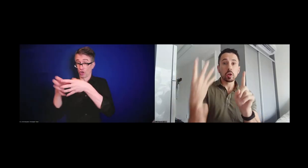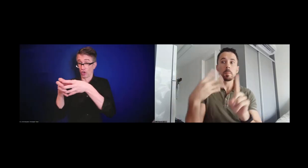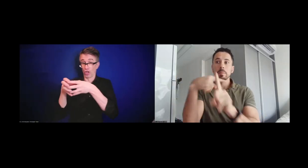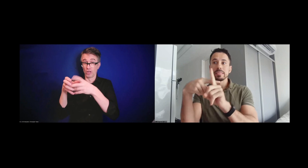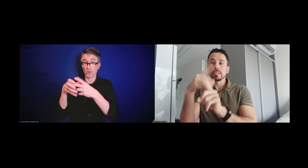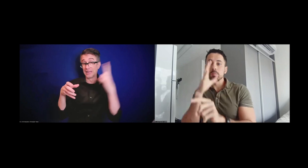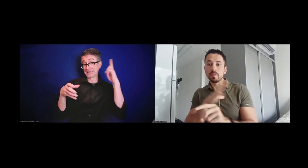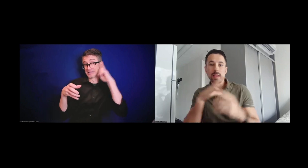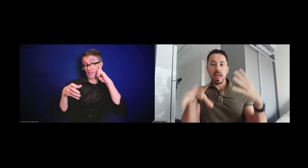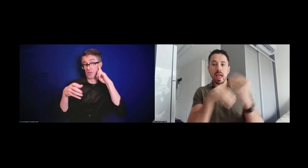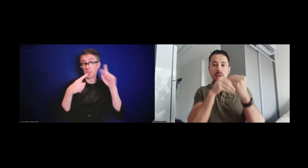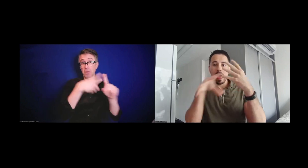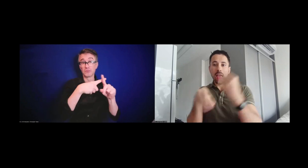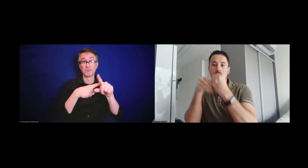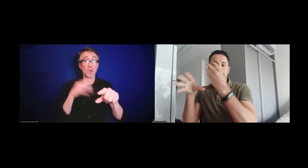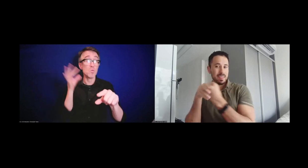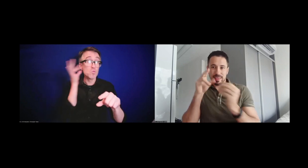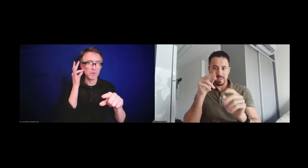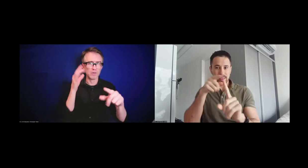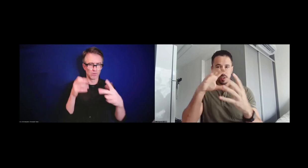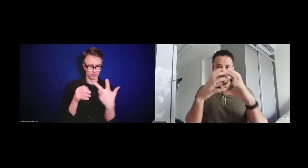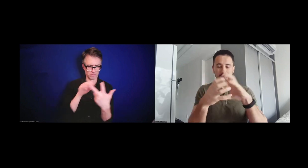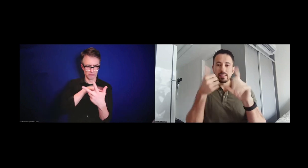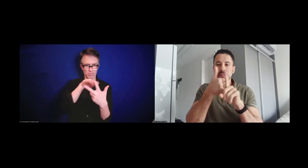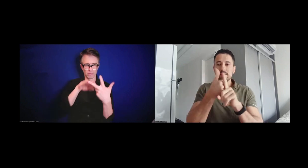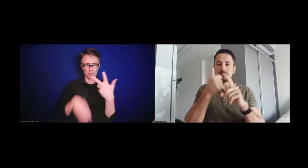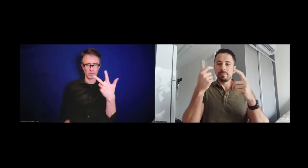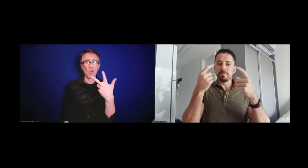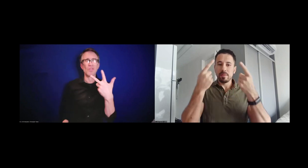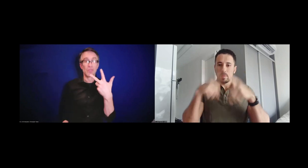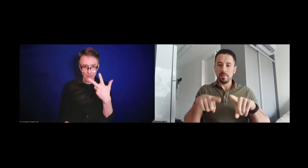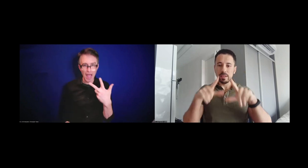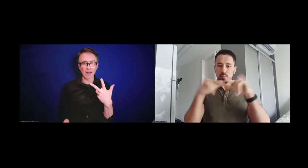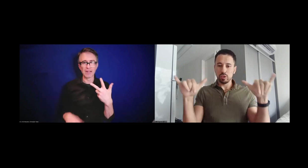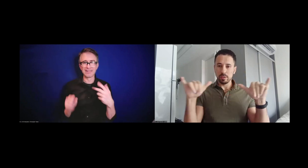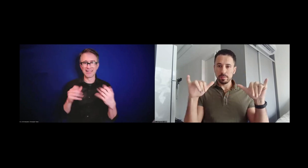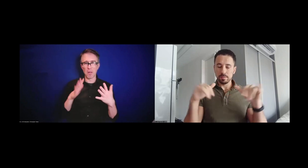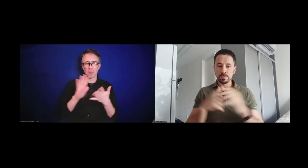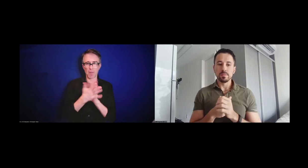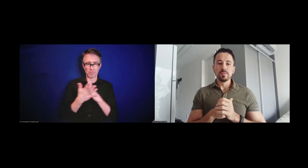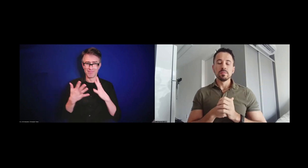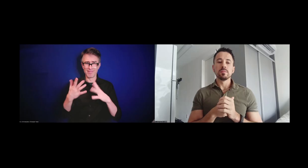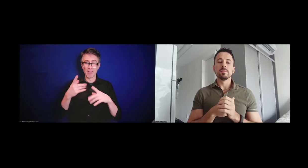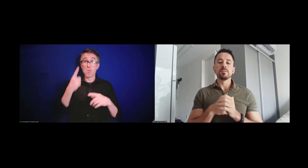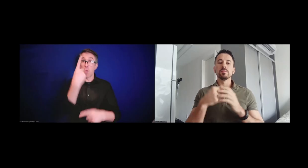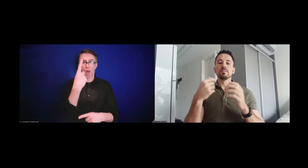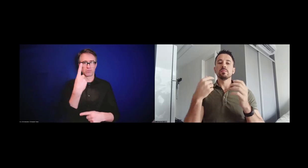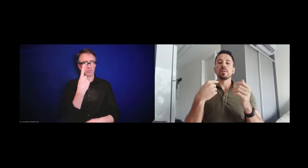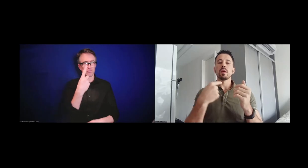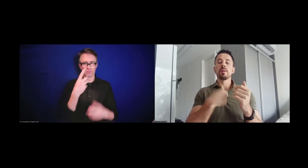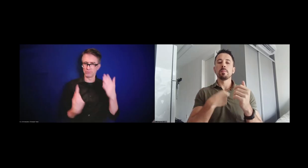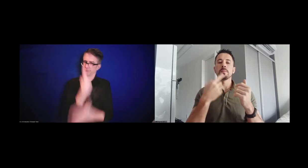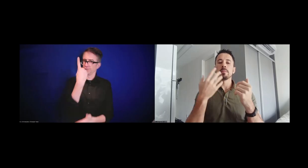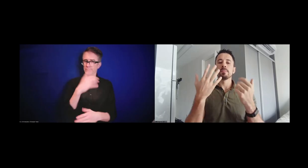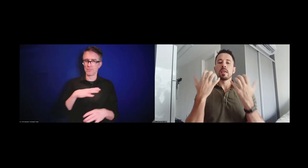in coexistence with other identities. So there's intersectionality is something that coexists together and